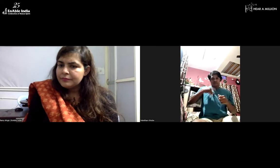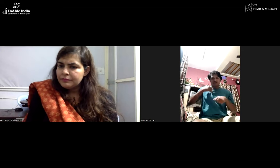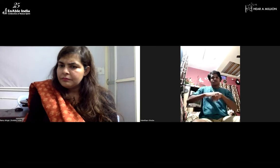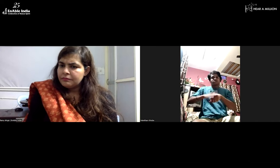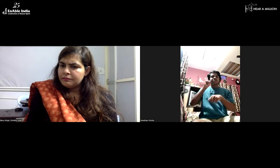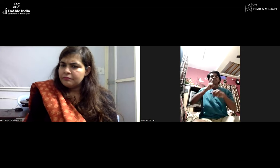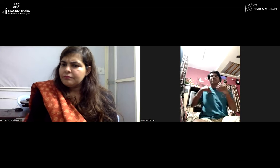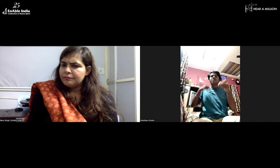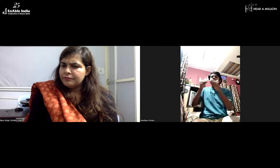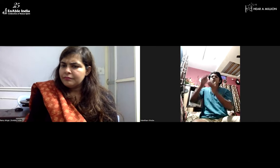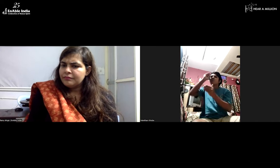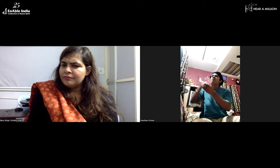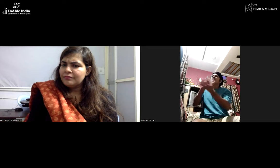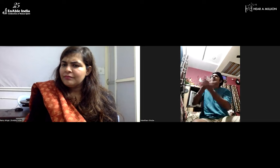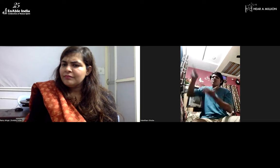Mantosh on the spotlight.